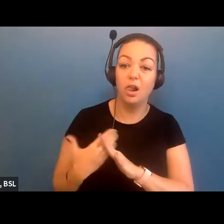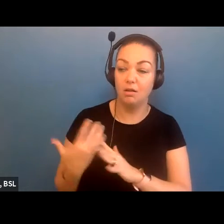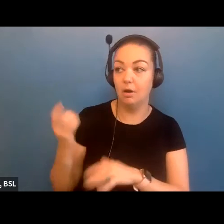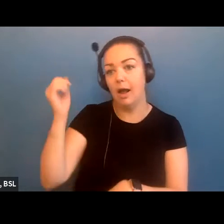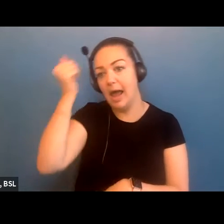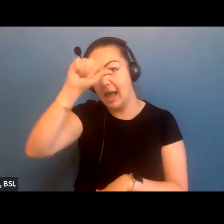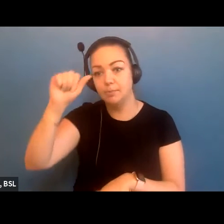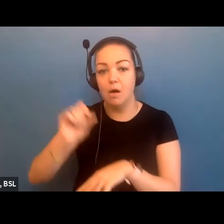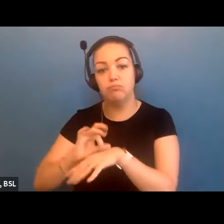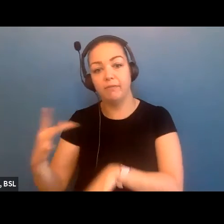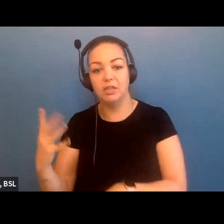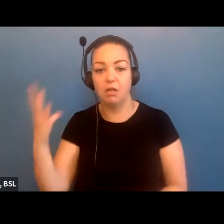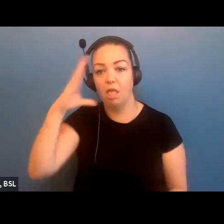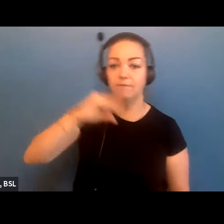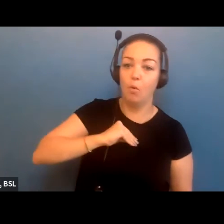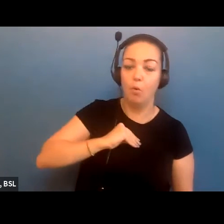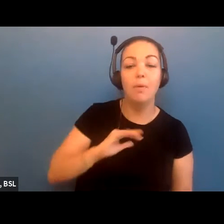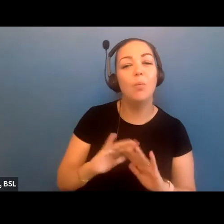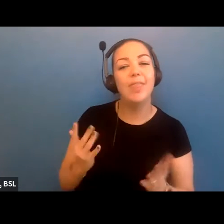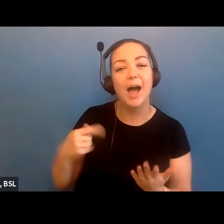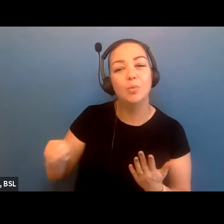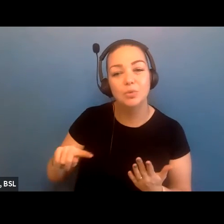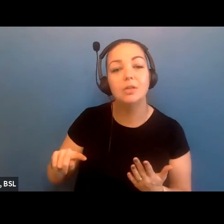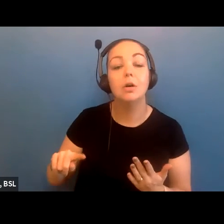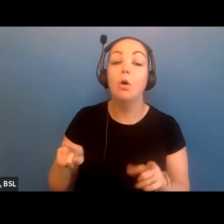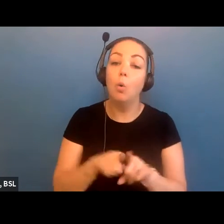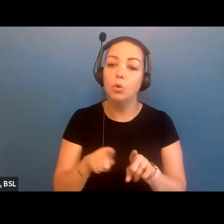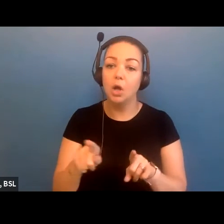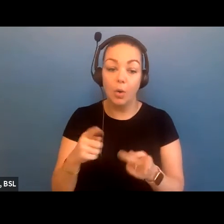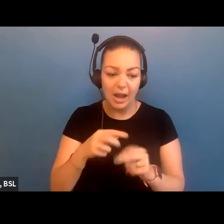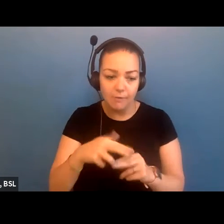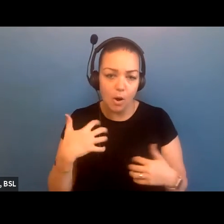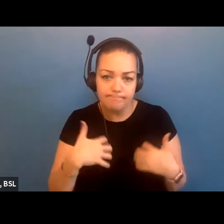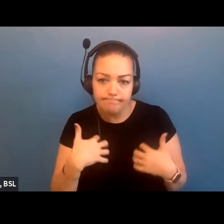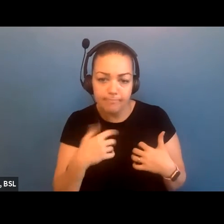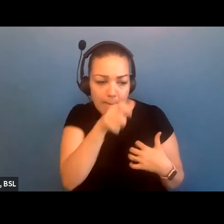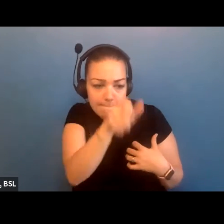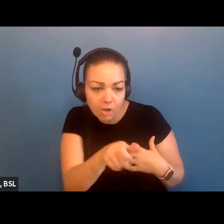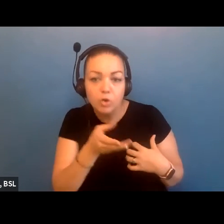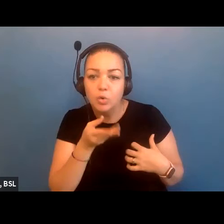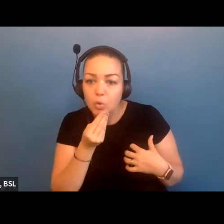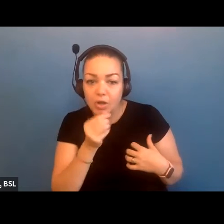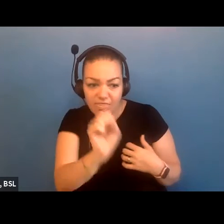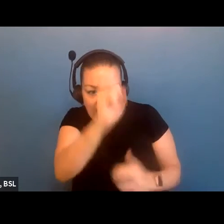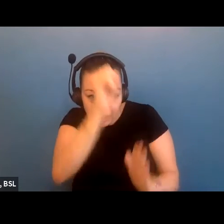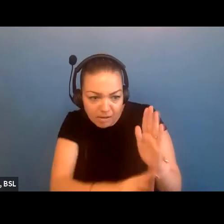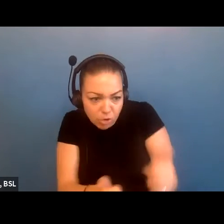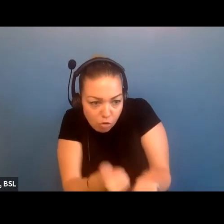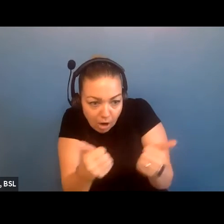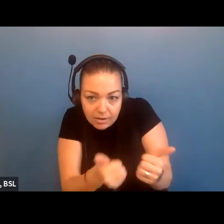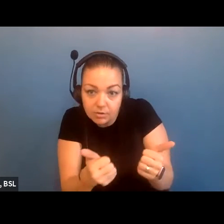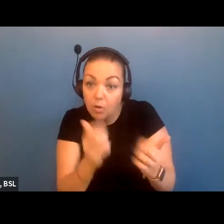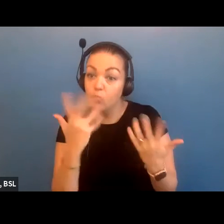It also matters if you care about your end user experience. For us, good inclusive design delivers